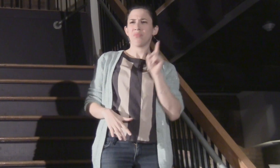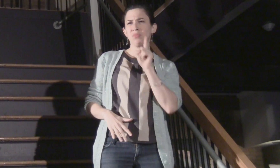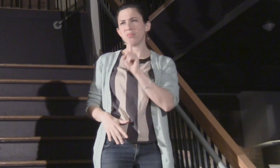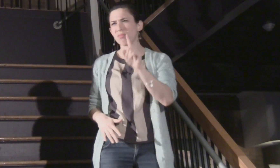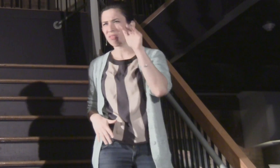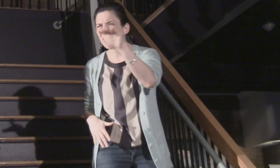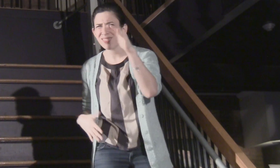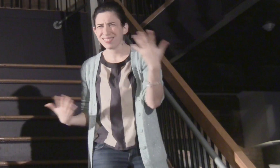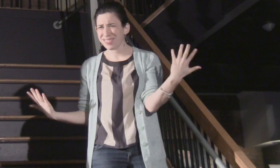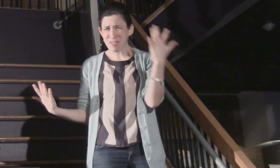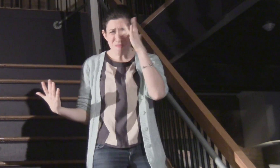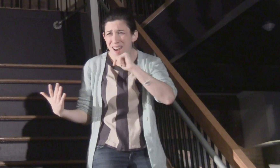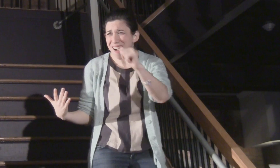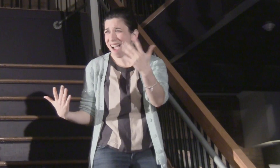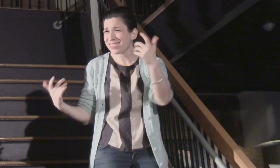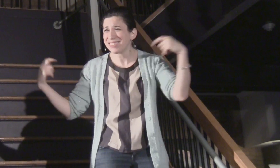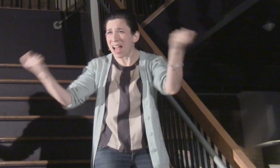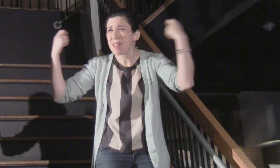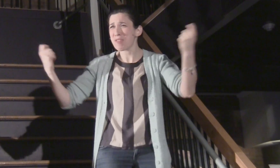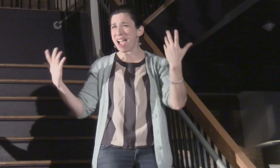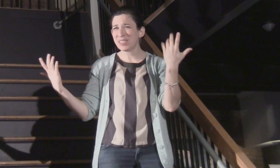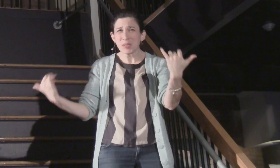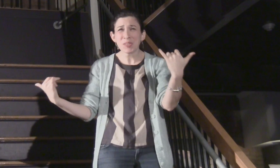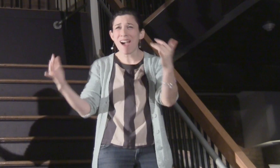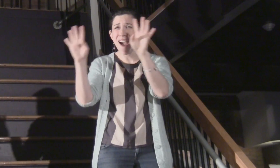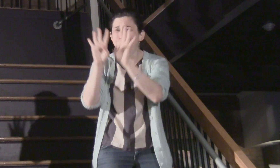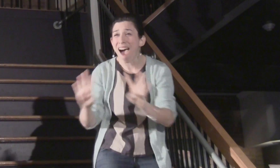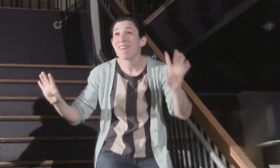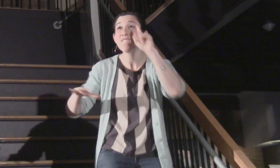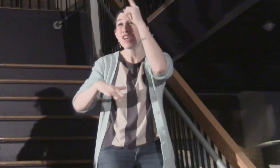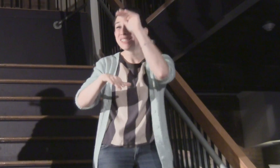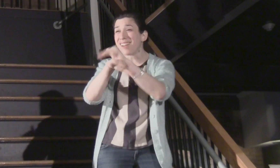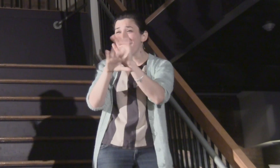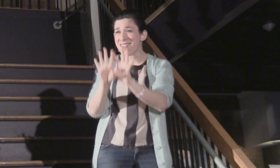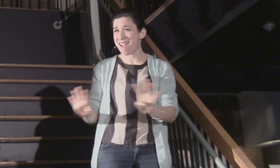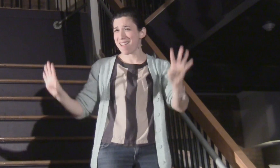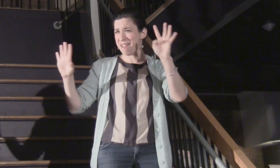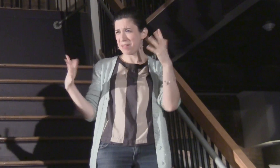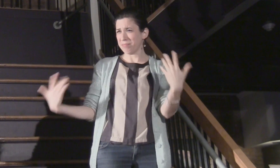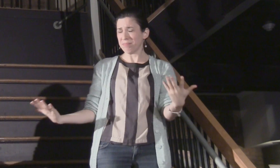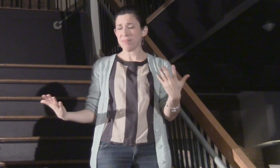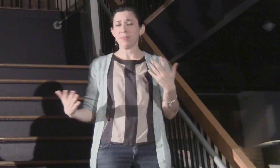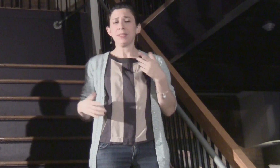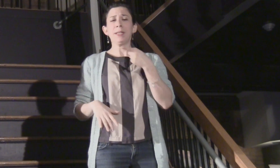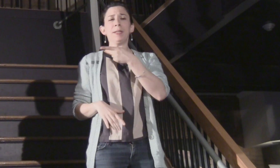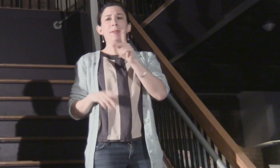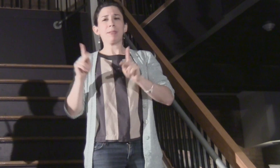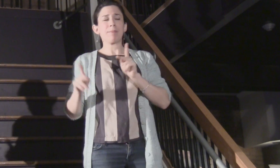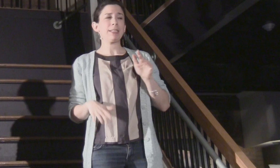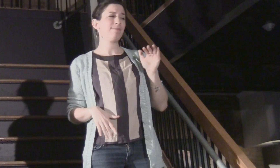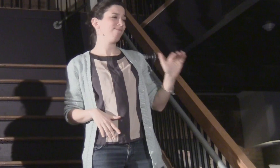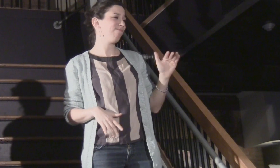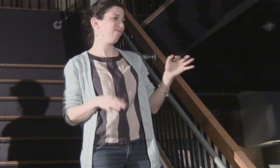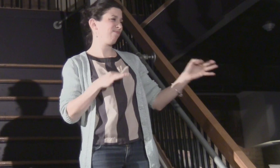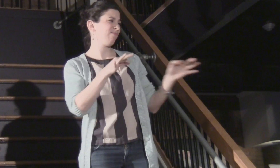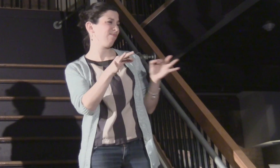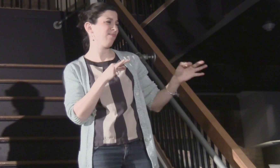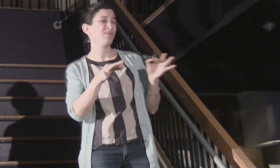people crowding around. He's like, how come we're not celebrating tonight for Hanukkah? It's the first night of Hanukkah. So the people